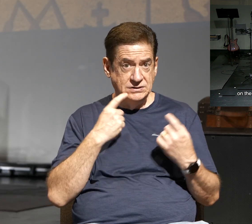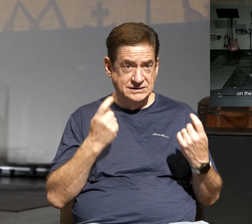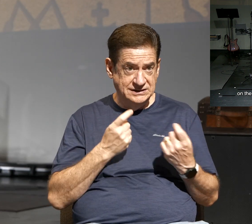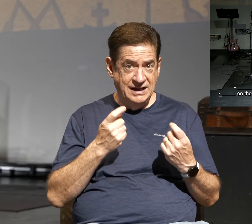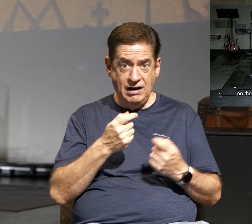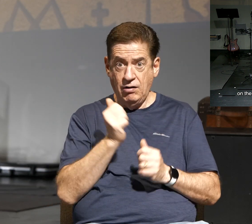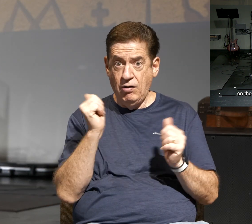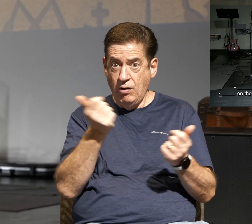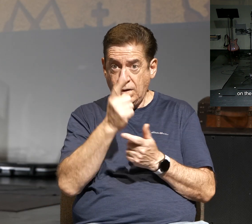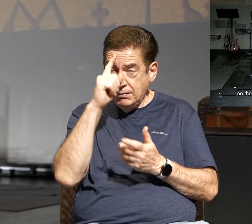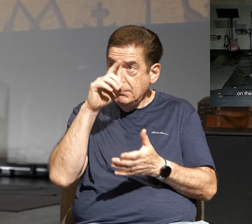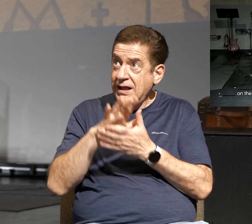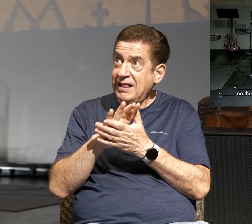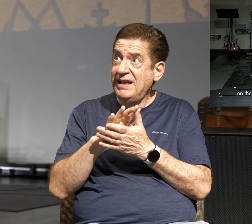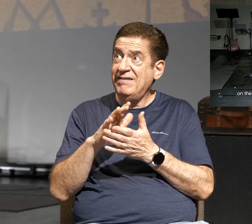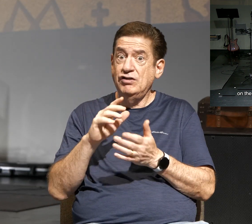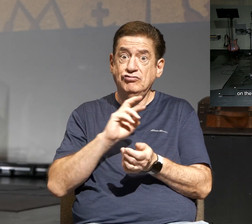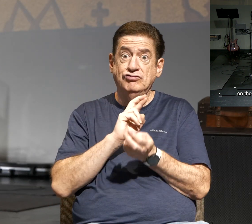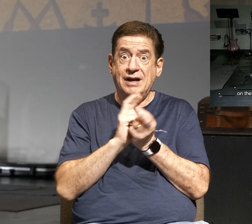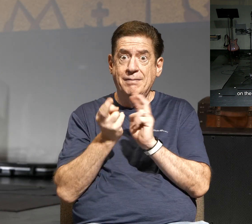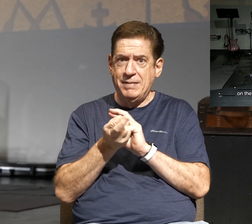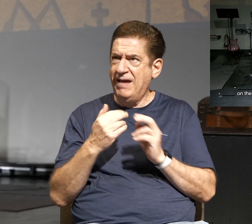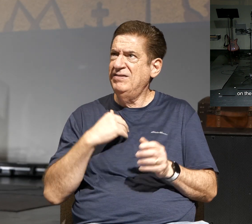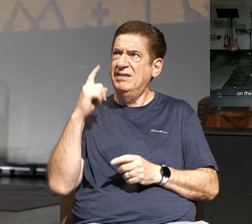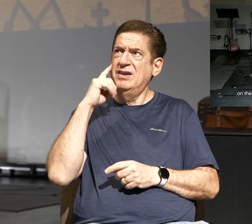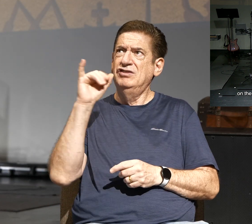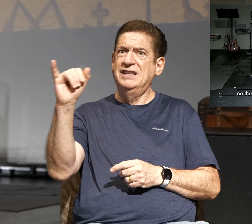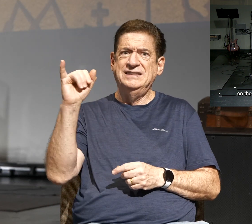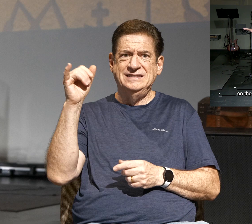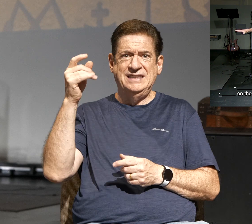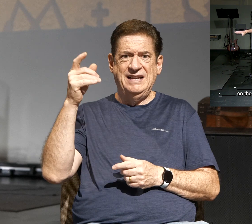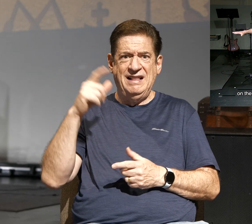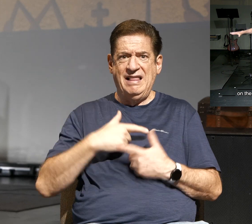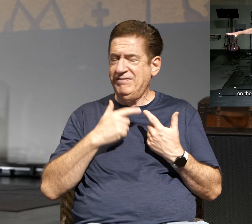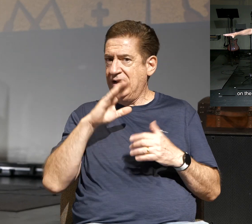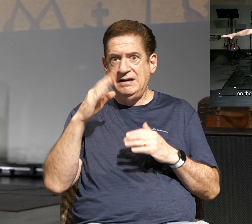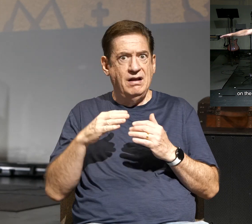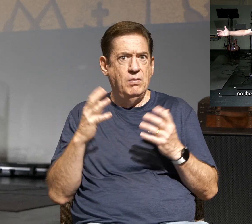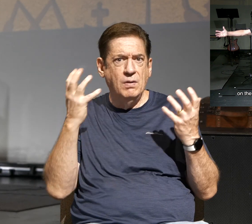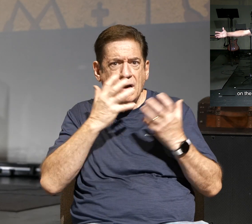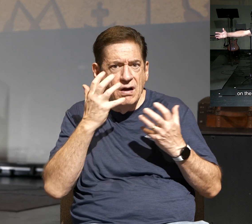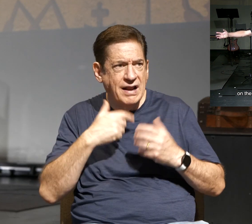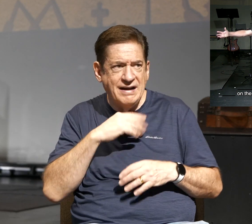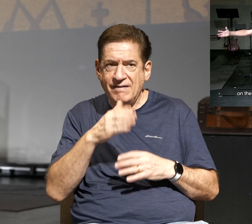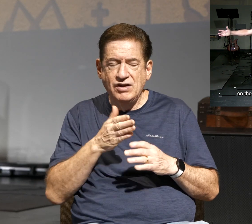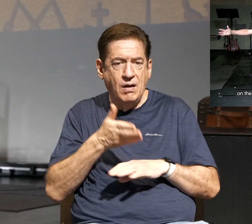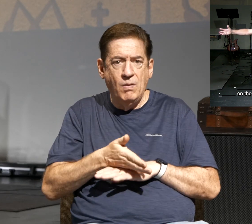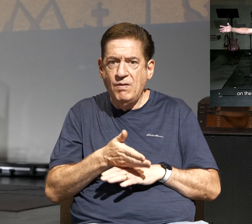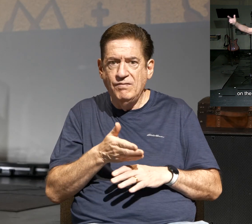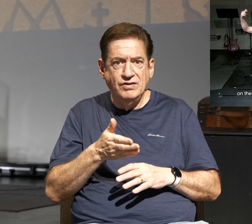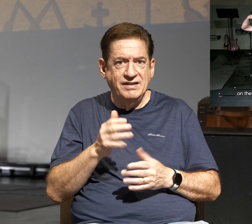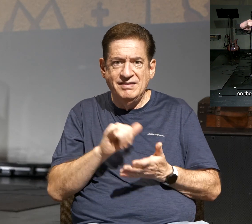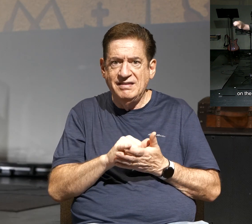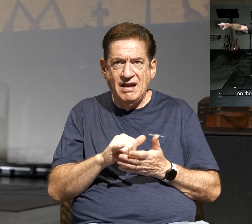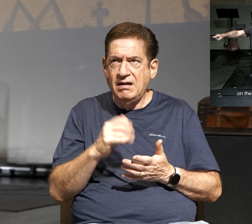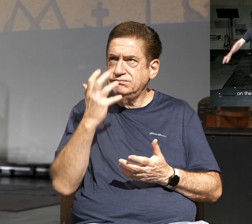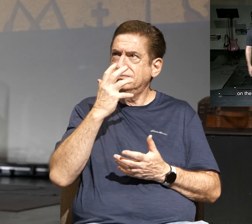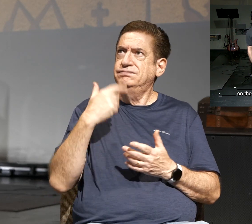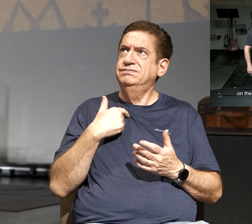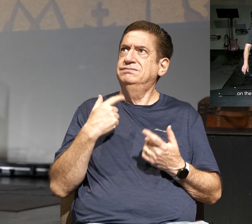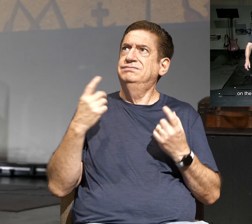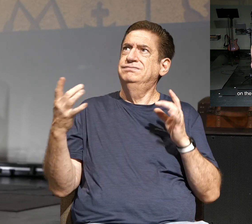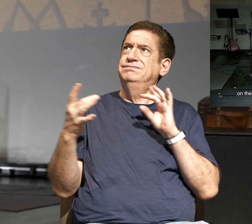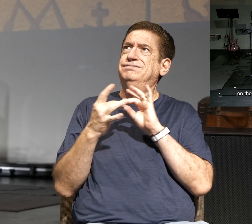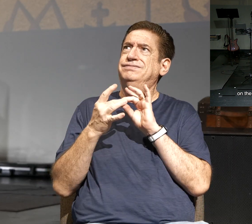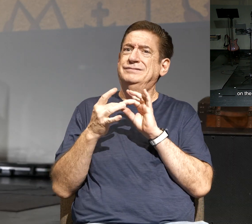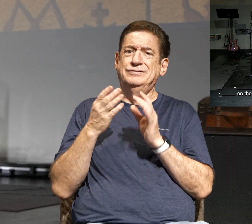have everlasting life. Whoa! I've never gotten over that. I'm reconciled to God once and for all through the shed blood of